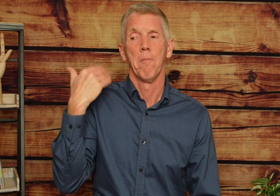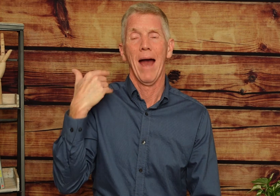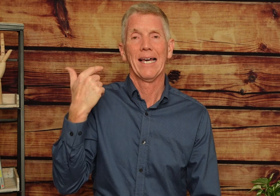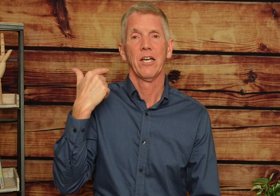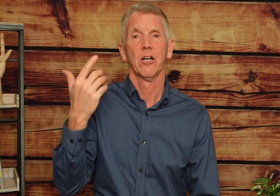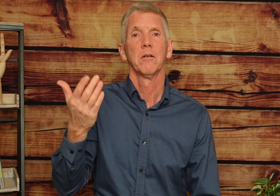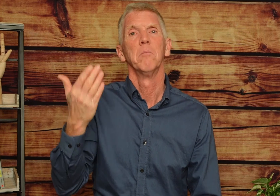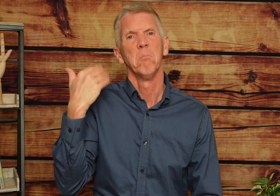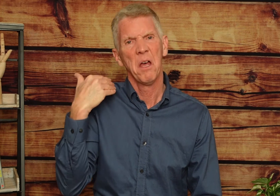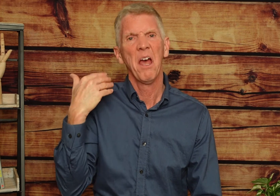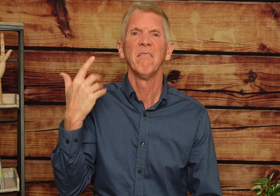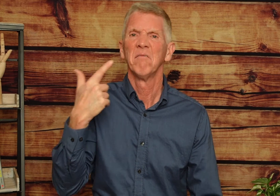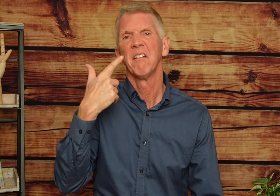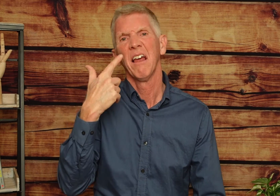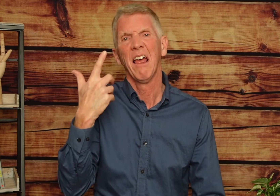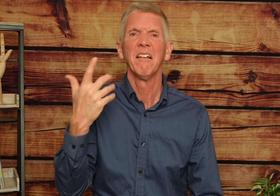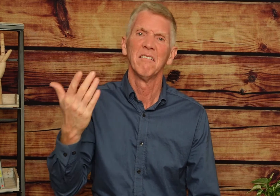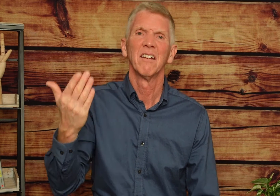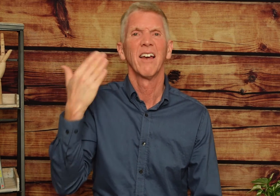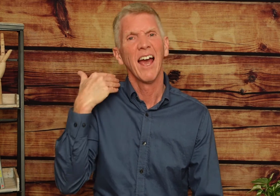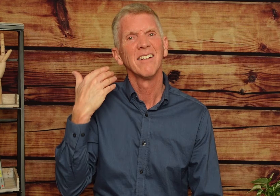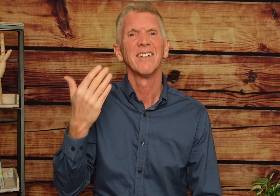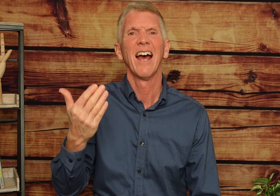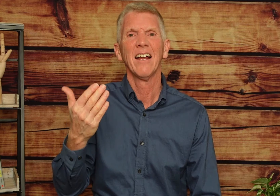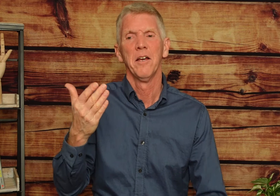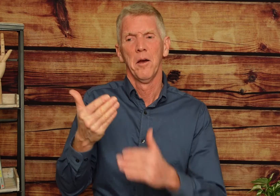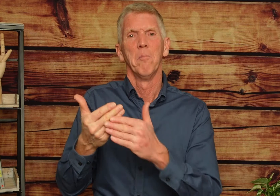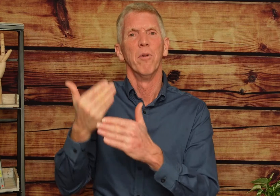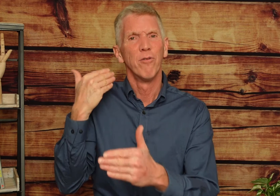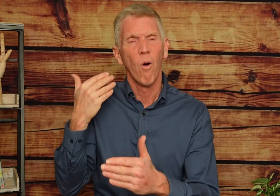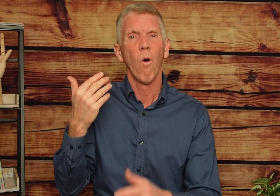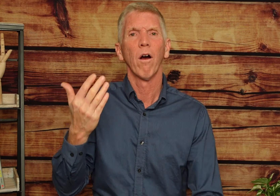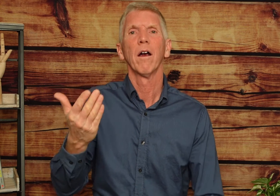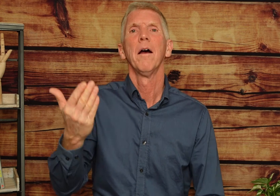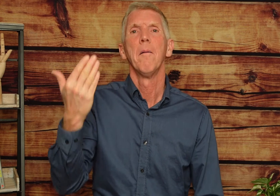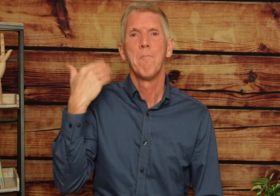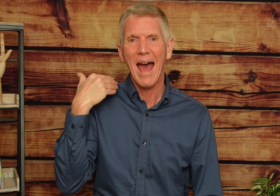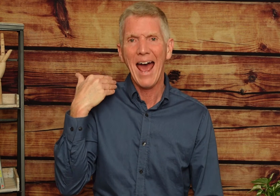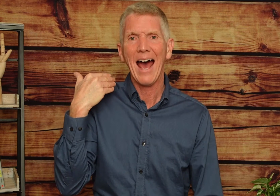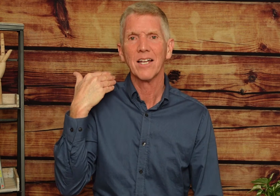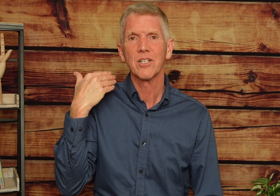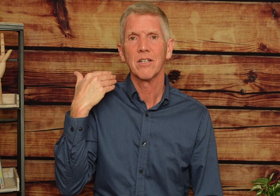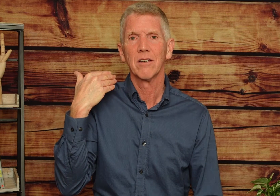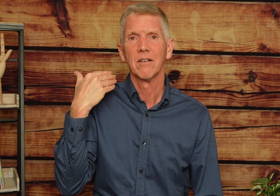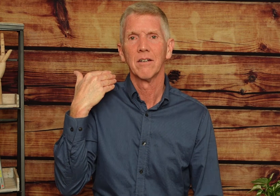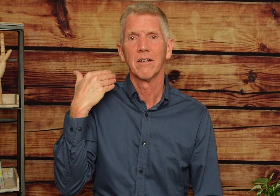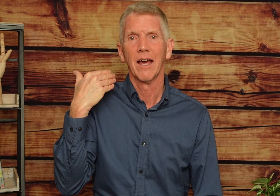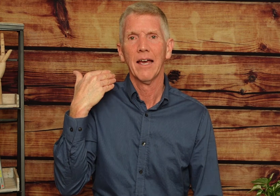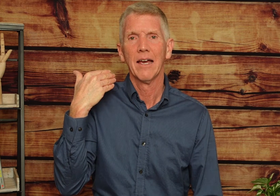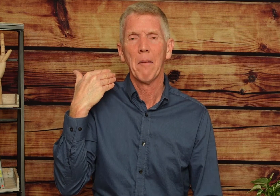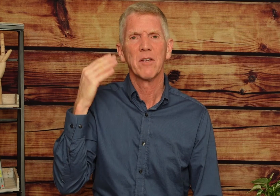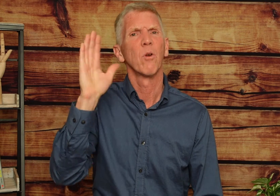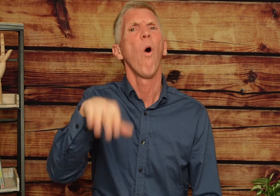Back here. Okay, see that? Before, past. Okay, how about this one? Oh.